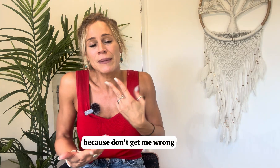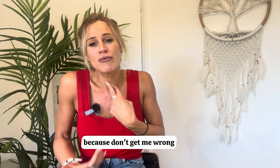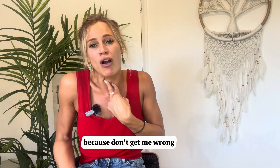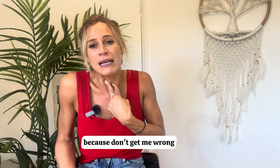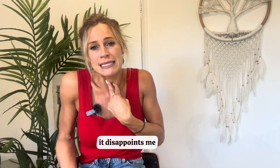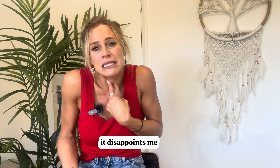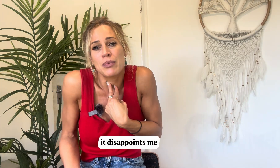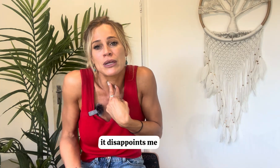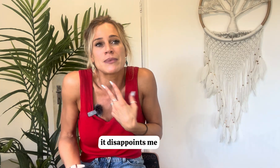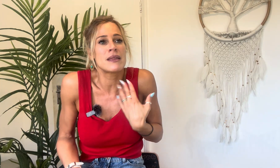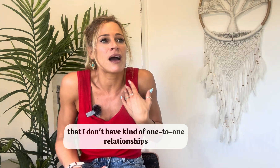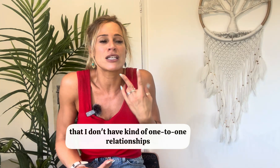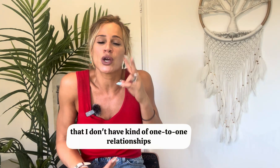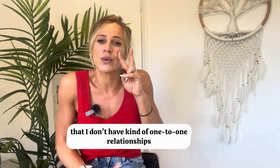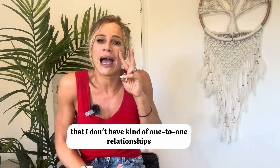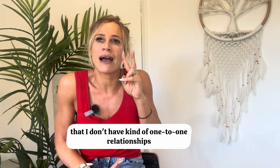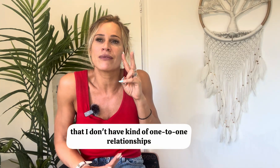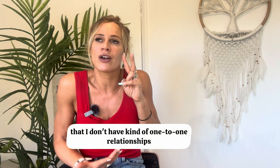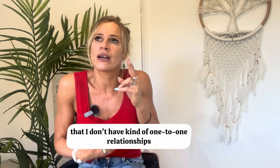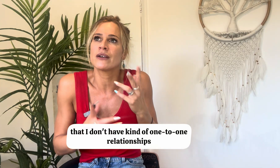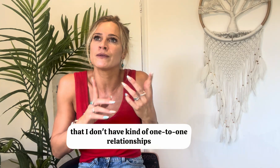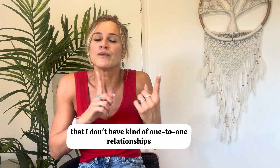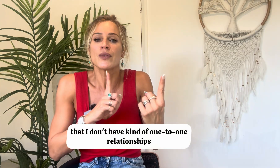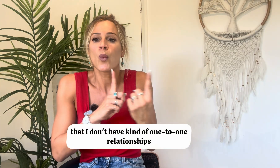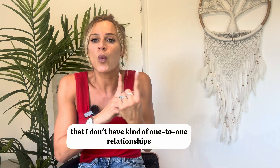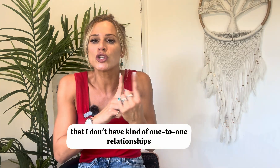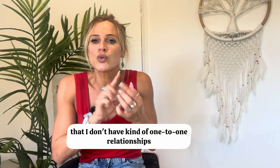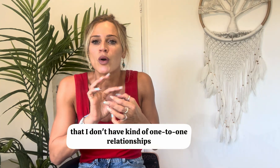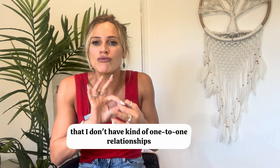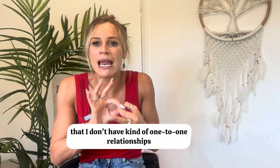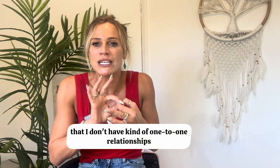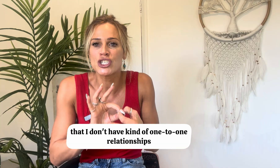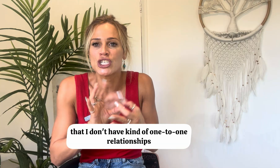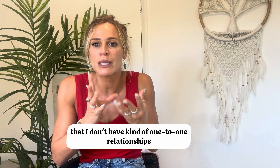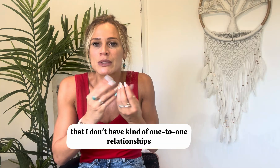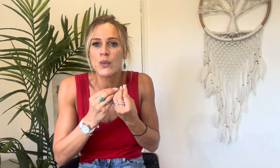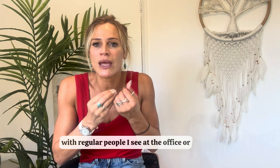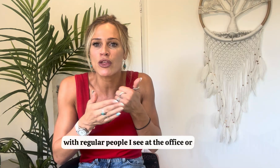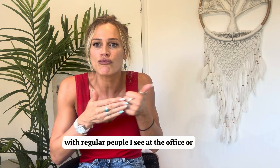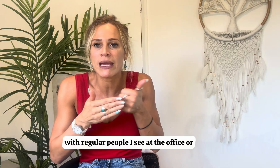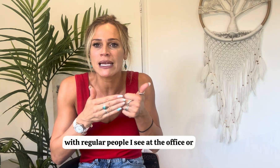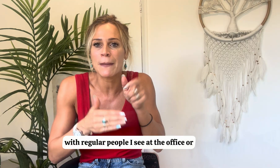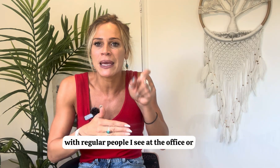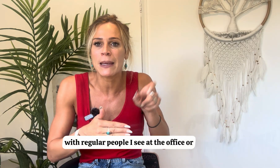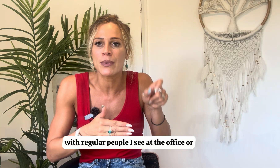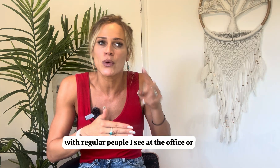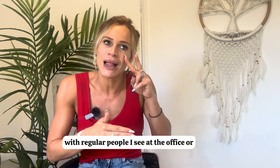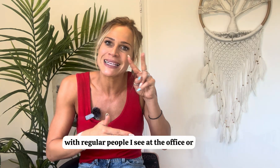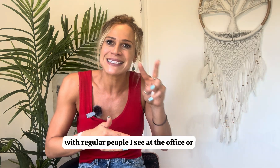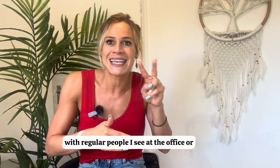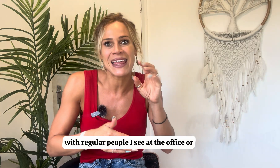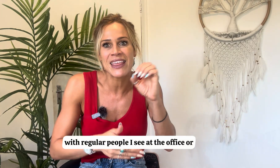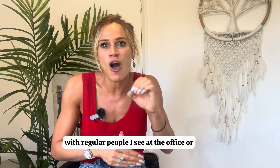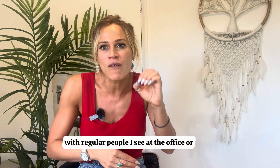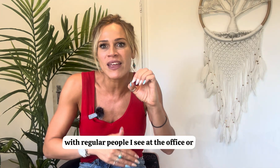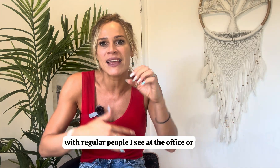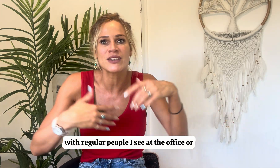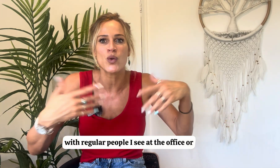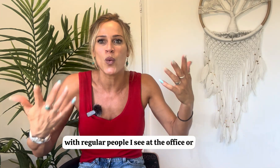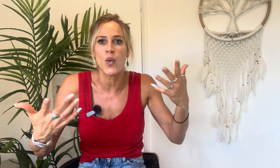wrong, it disappoints me that I don't have kind of one-to-one relationships with regular people I see at the office, or